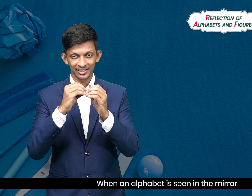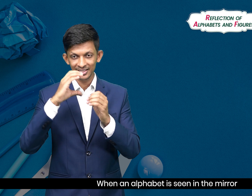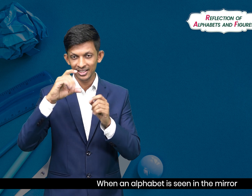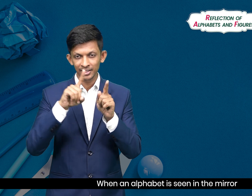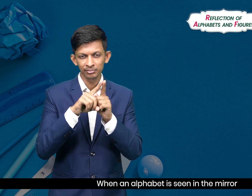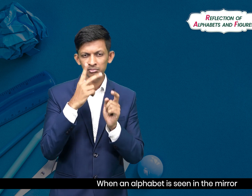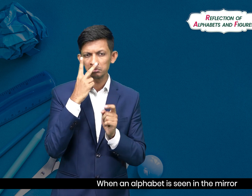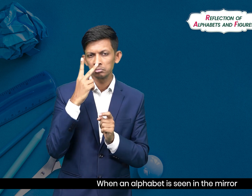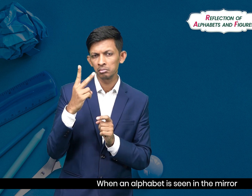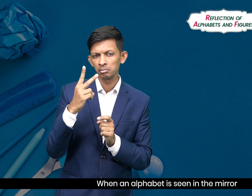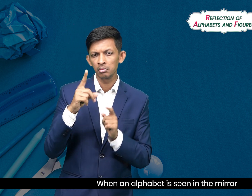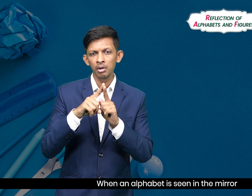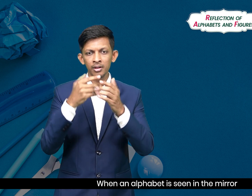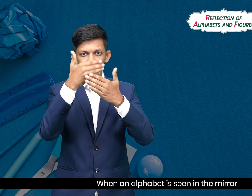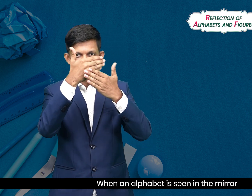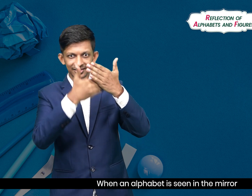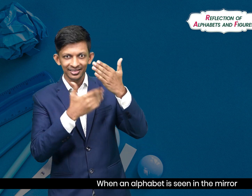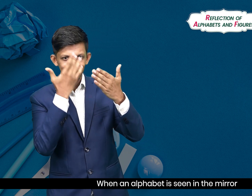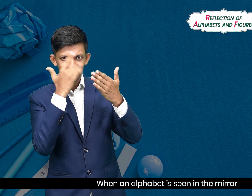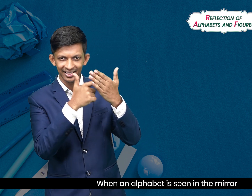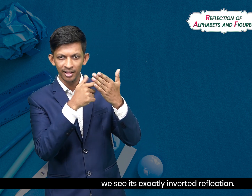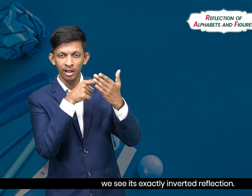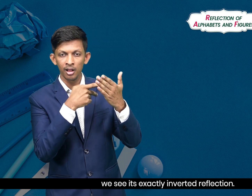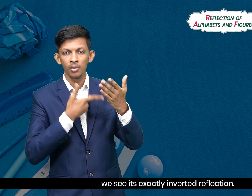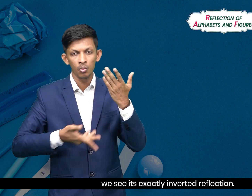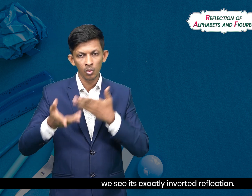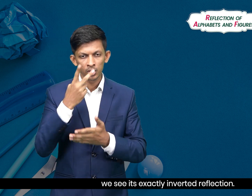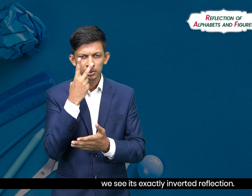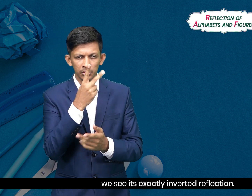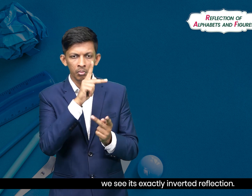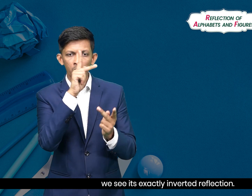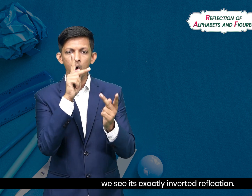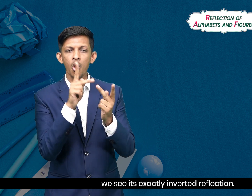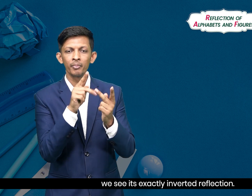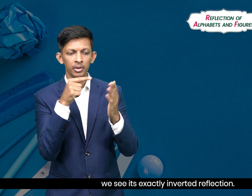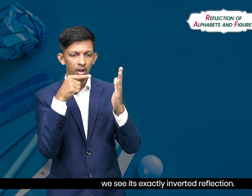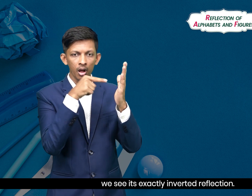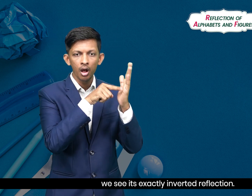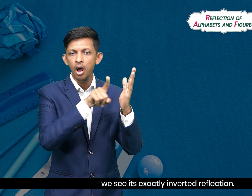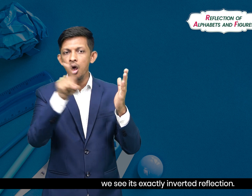When an alphabet is seen in the mirror, we see its exactly inverted reflection.